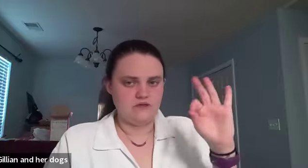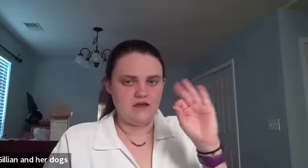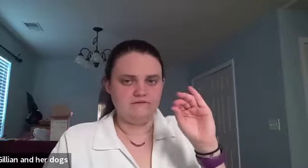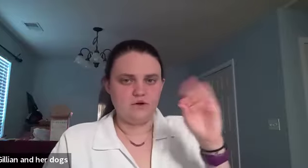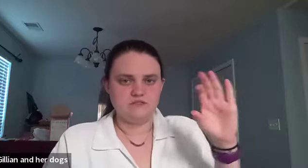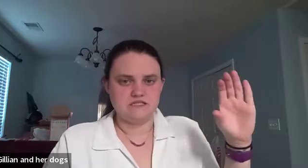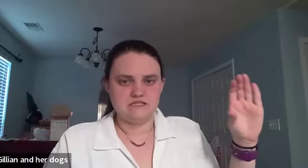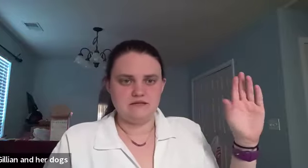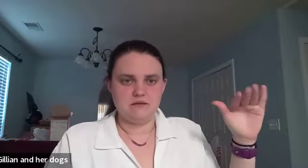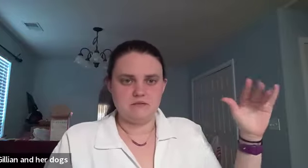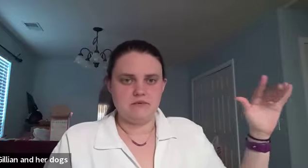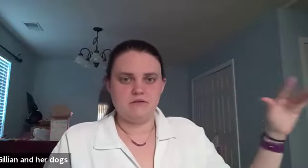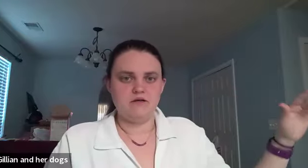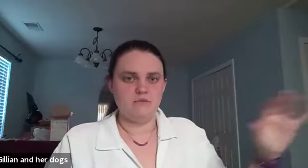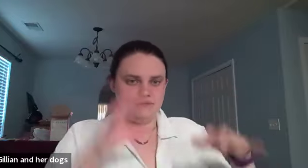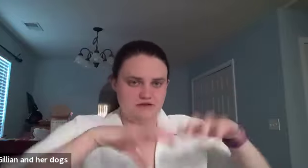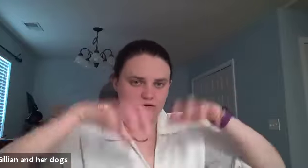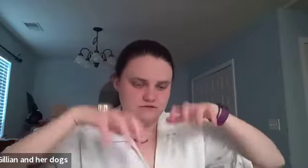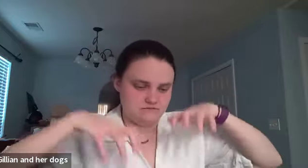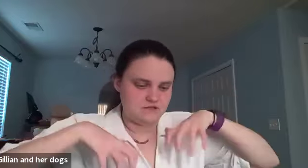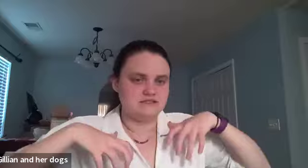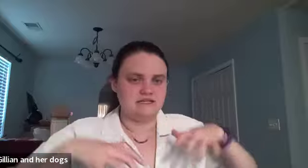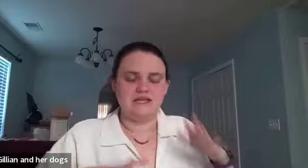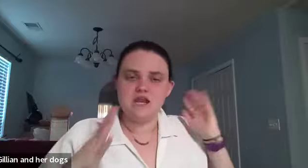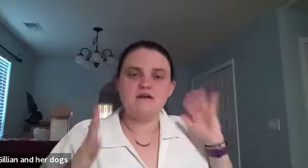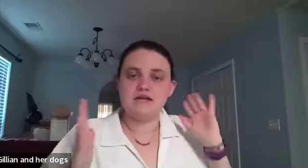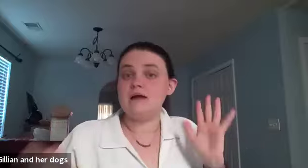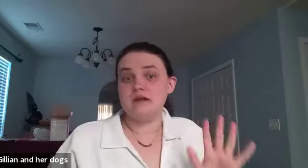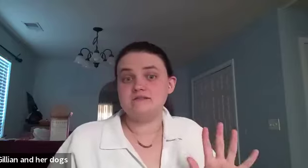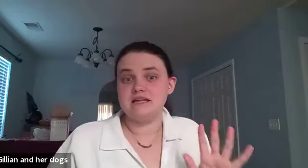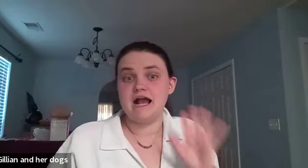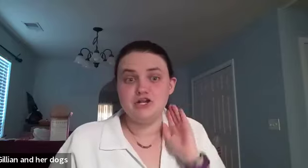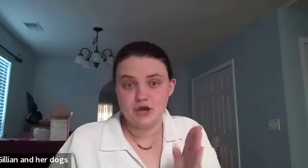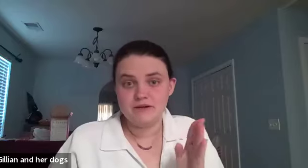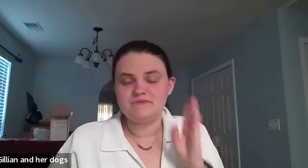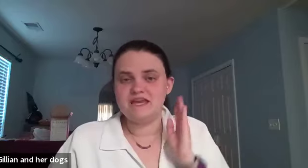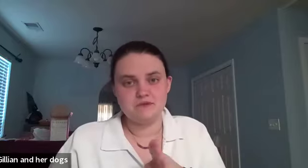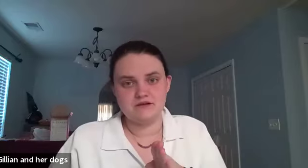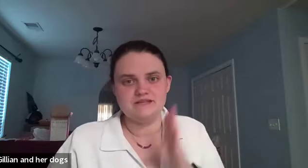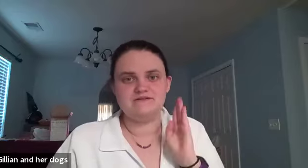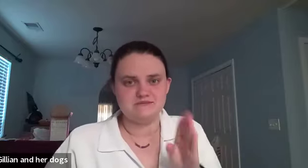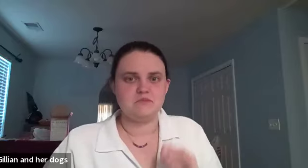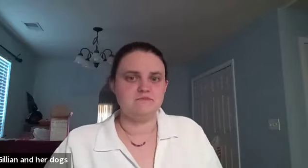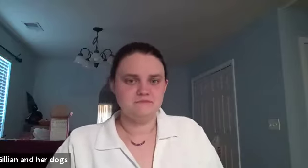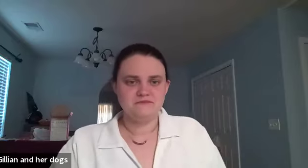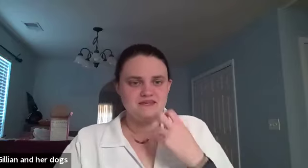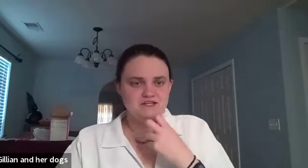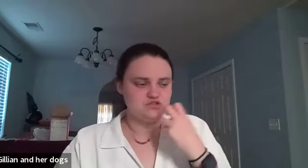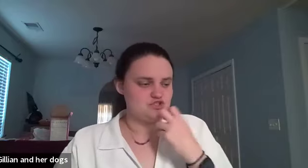the FOCCC, blah blah blah blah blah. The one where you have the little dots in it. I cannot pronounce it. I know it, can't pronounce it. That's my problem. There's